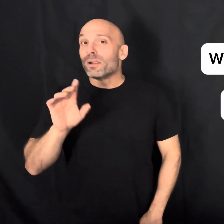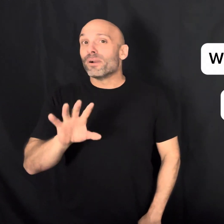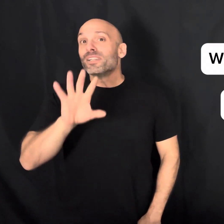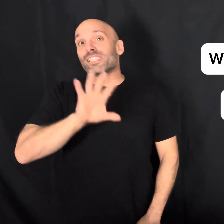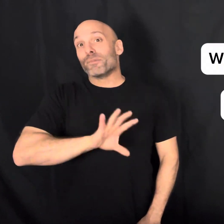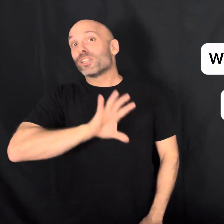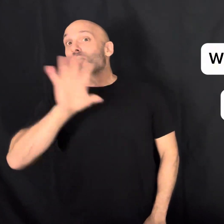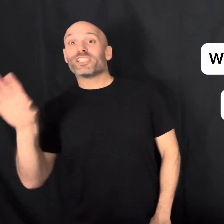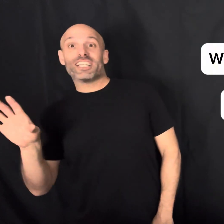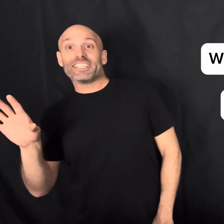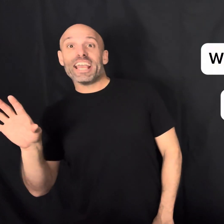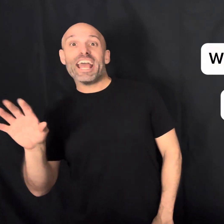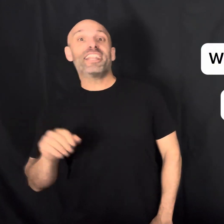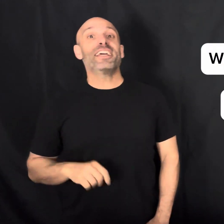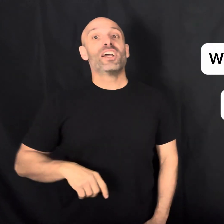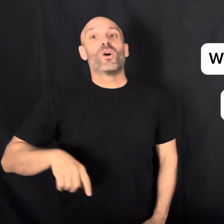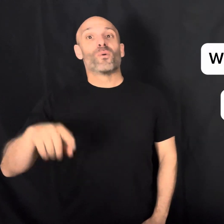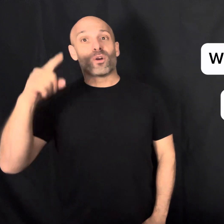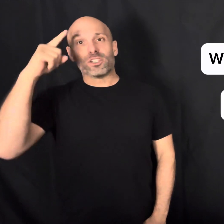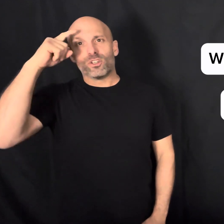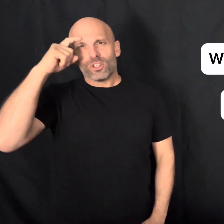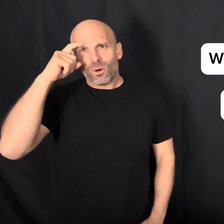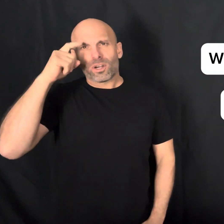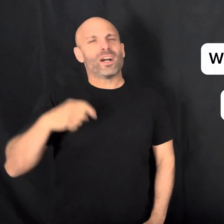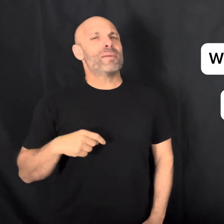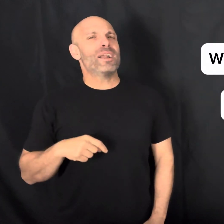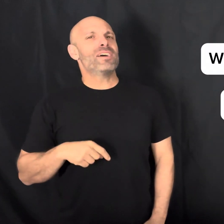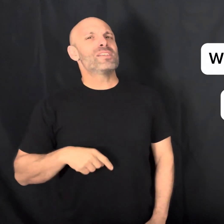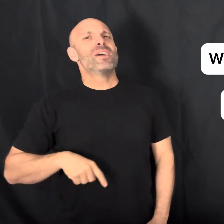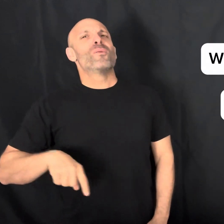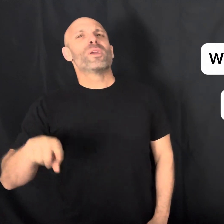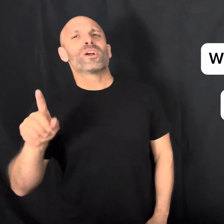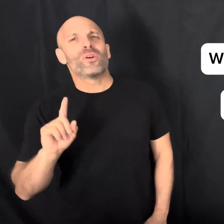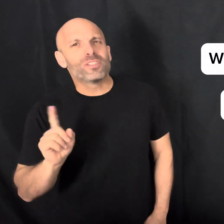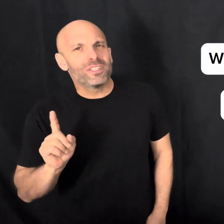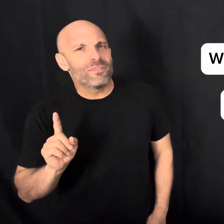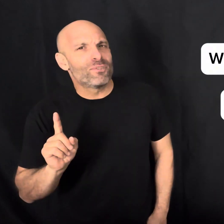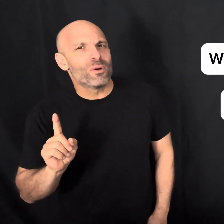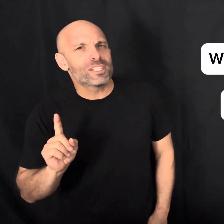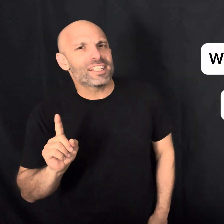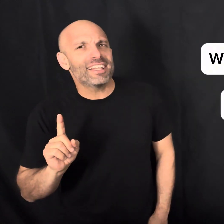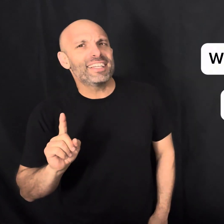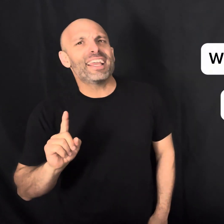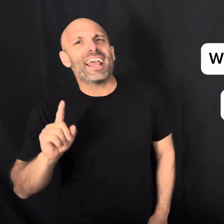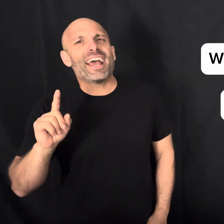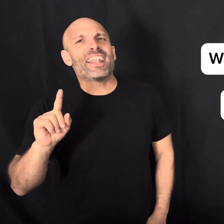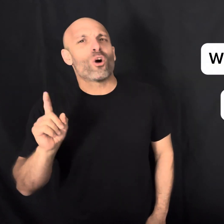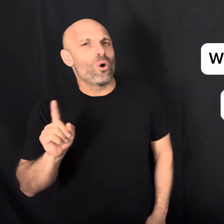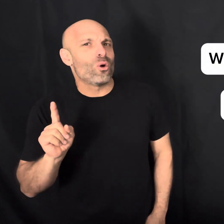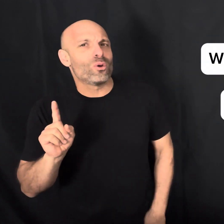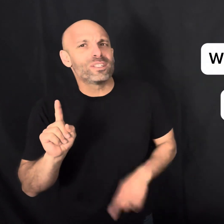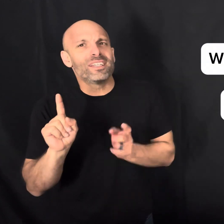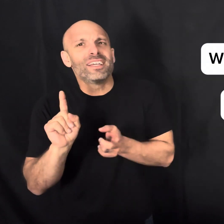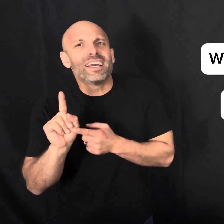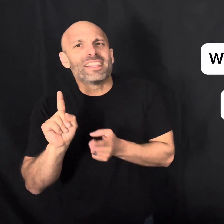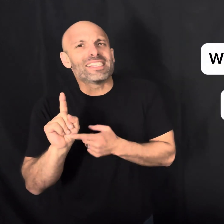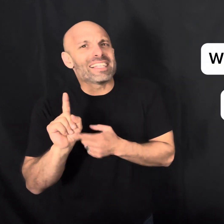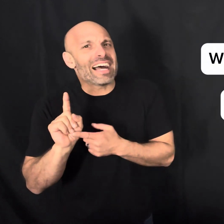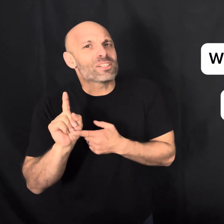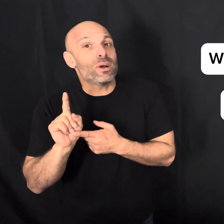Remember, WH question at the end. We're going to lower our eyebrows. We are going to lean forward slightly and hold this last question.